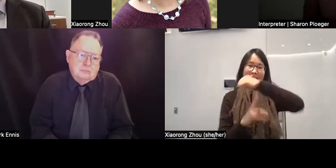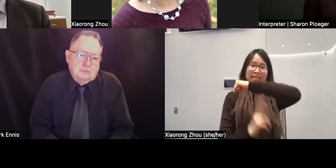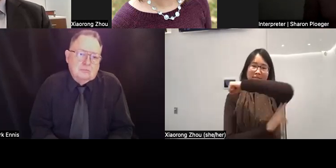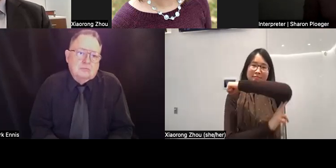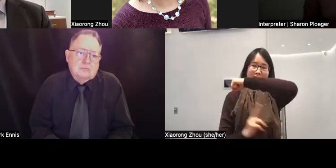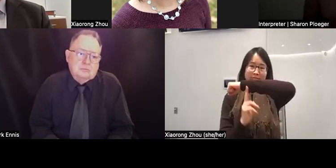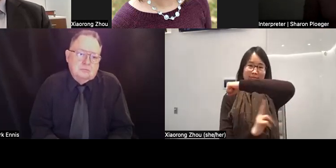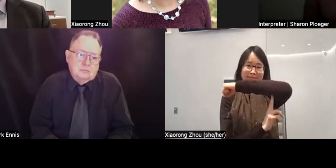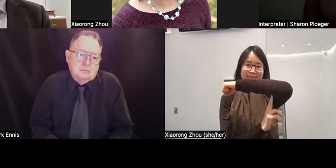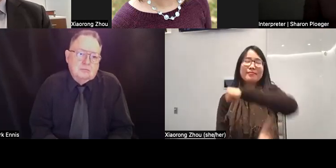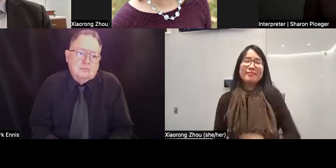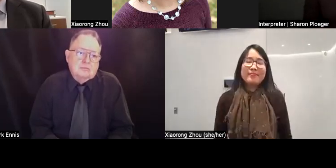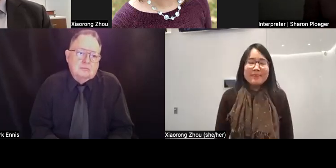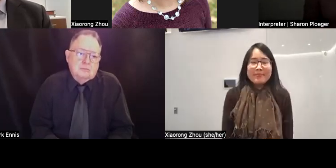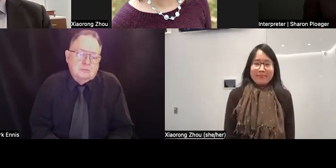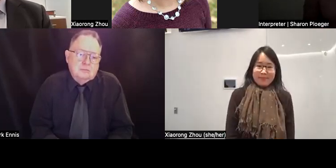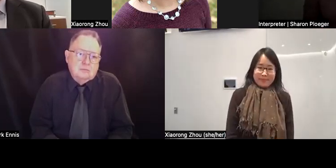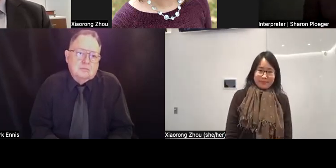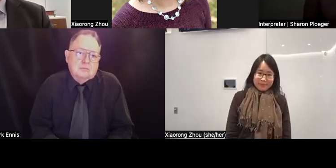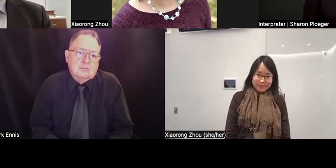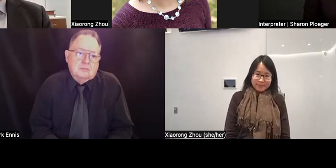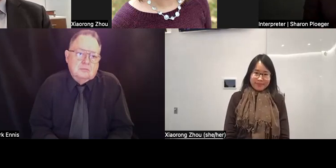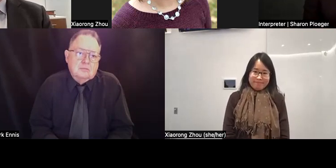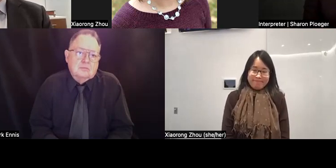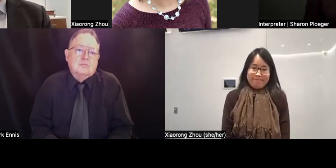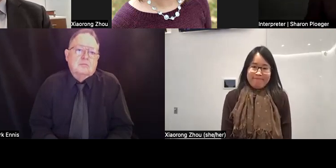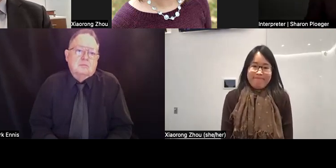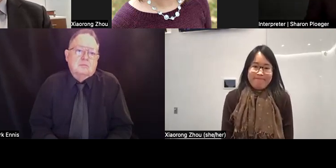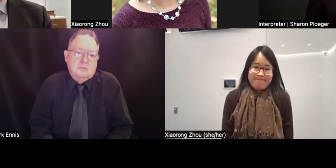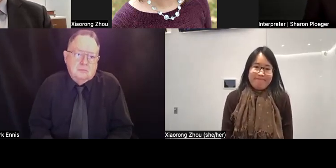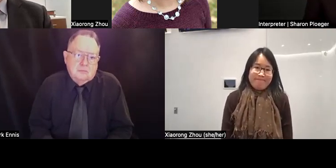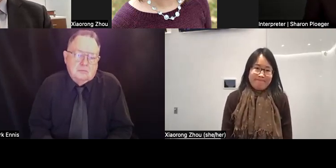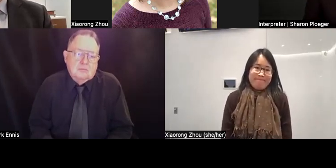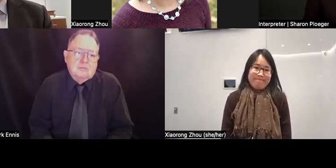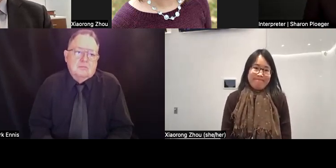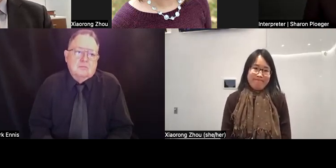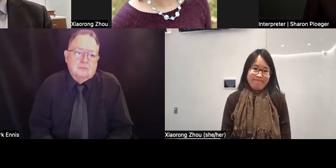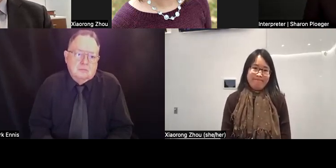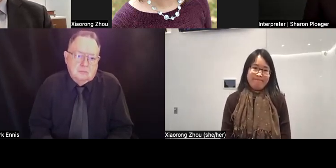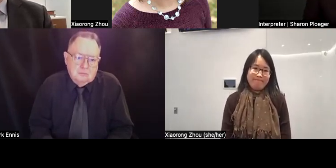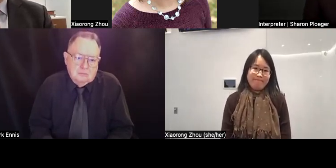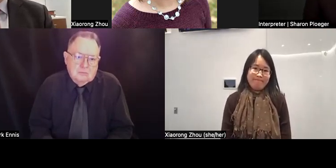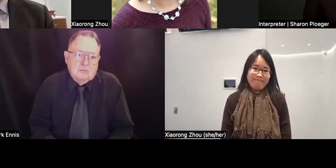as the foundation of making a bridge between the communities benefits everyone.